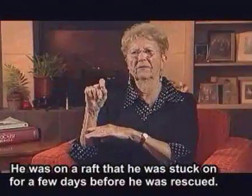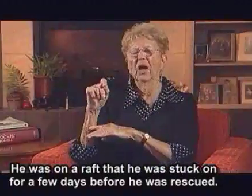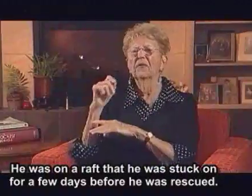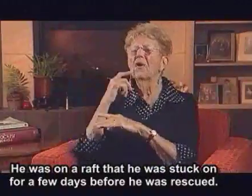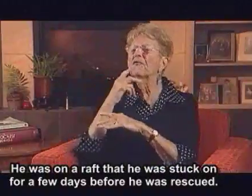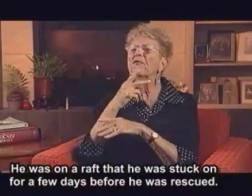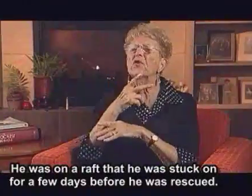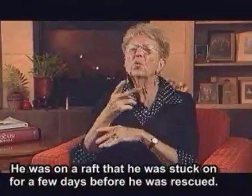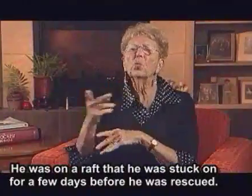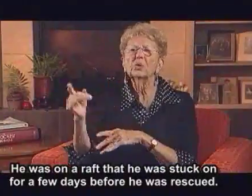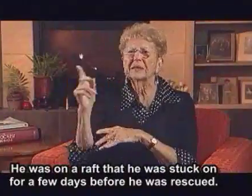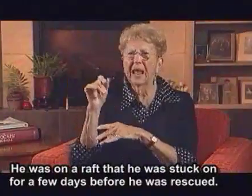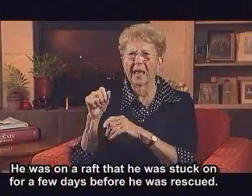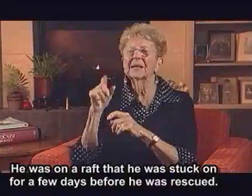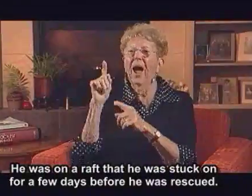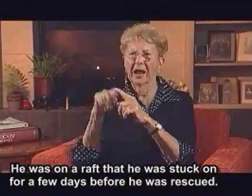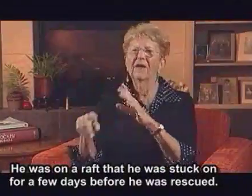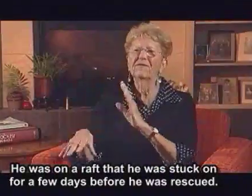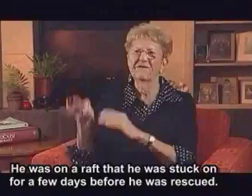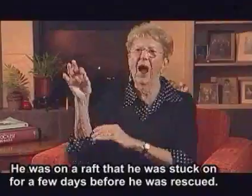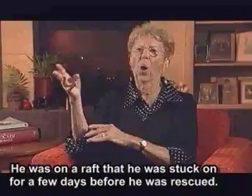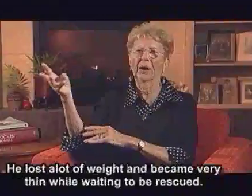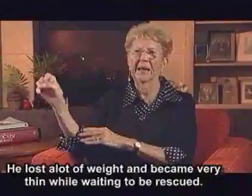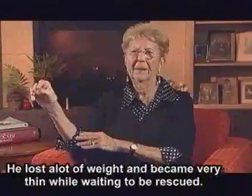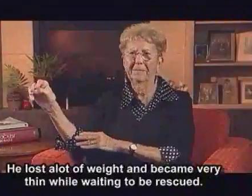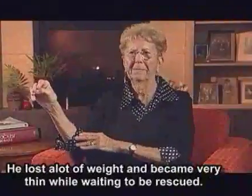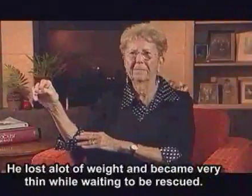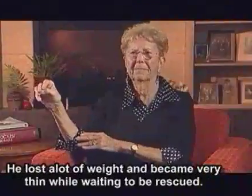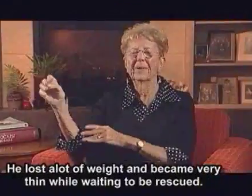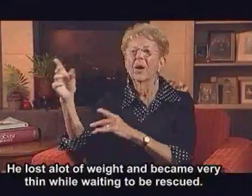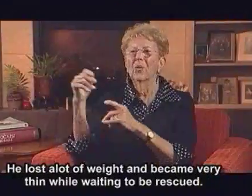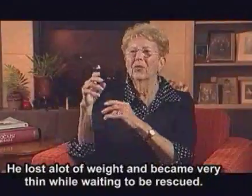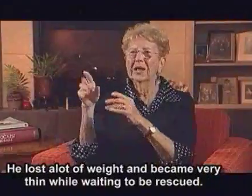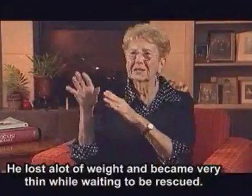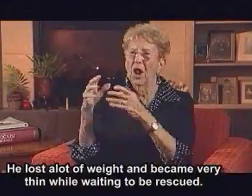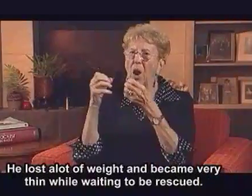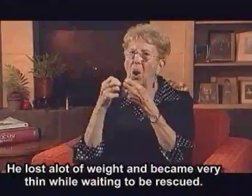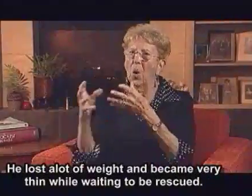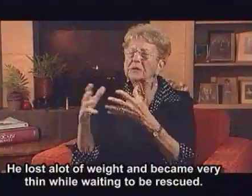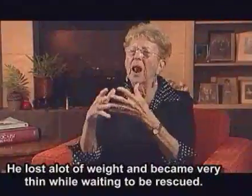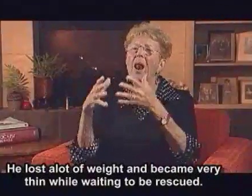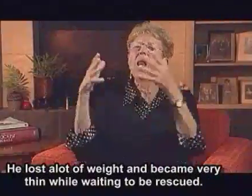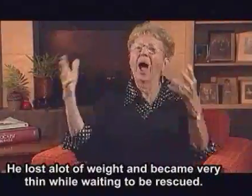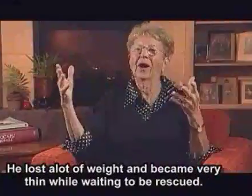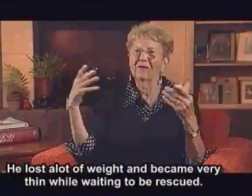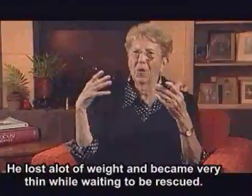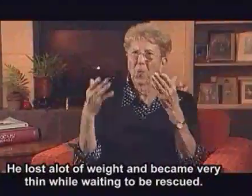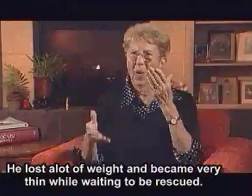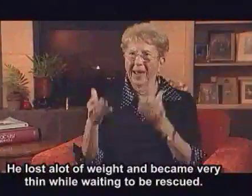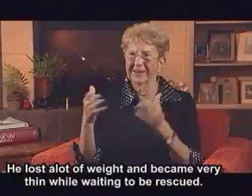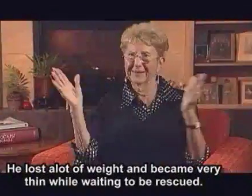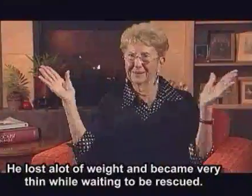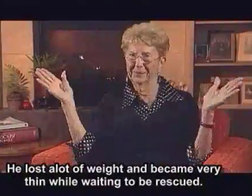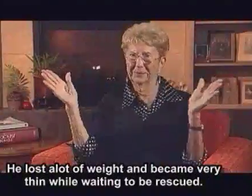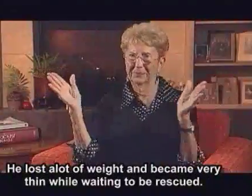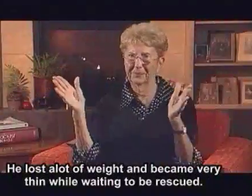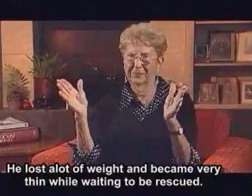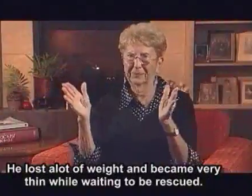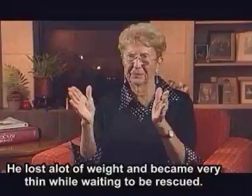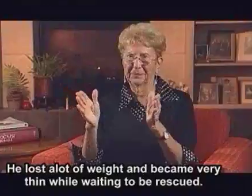that he was stuck on for a few days before he was actually rescued. He'd lost a lot of weight, become very thin while he was waiting to